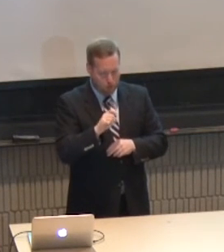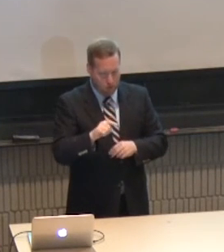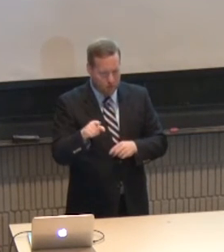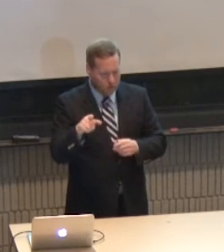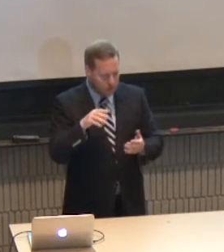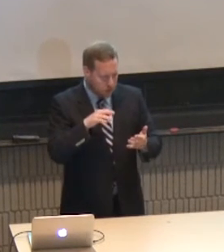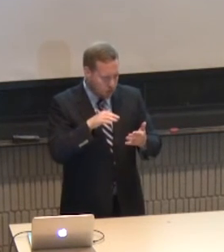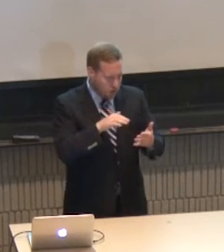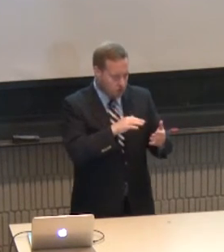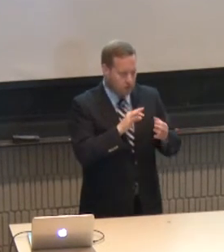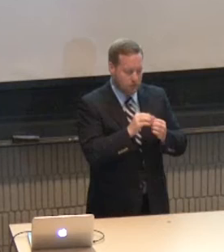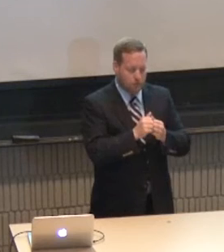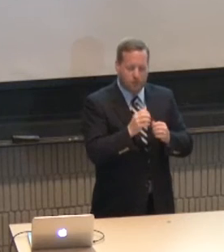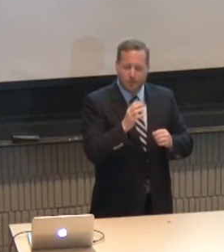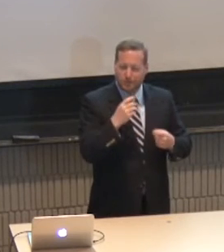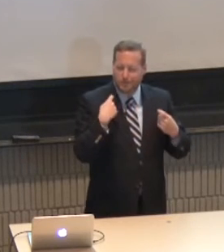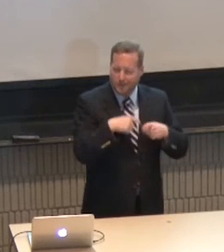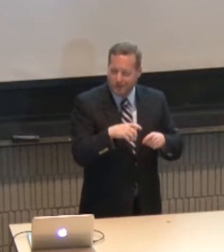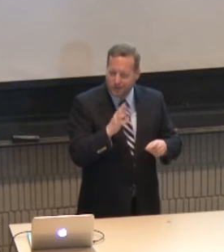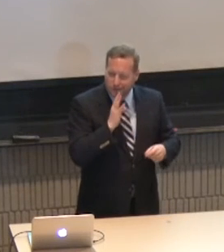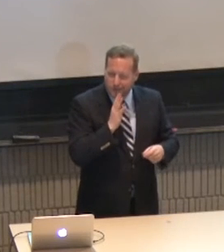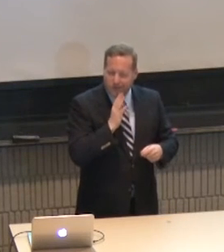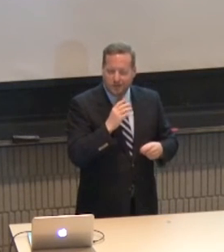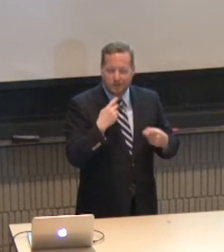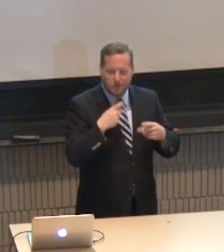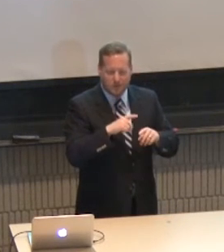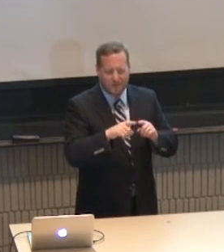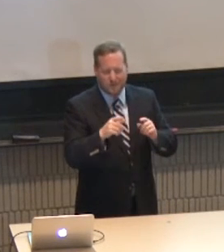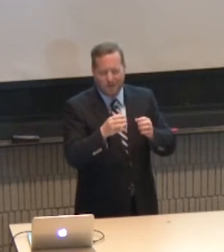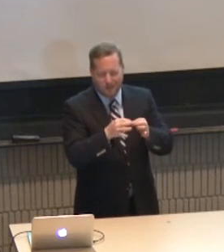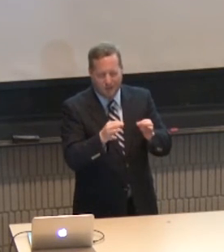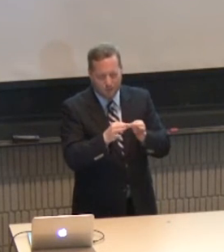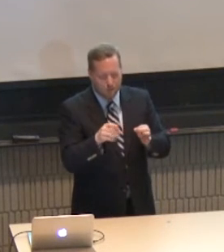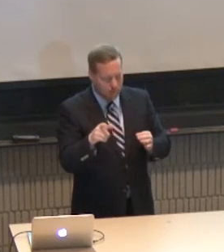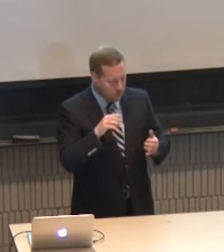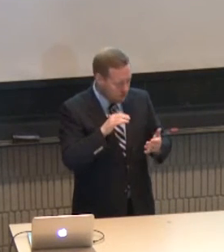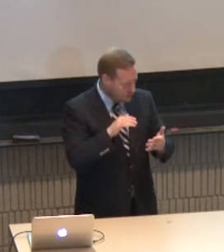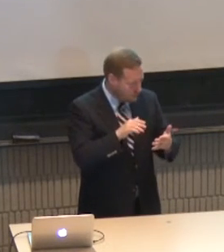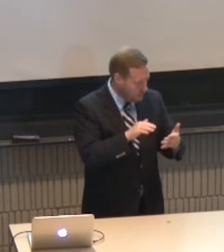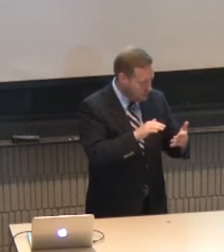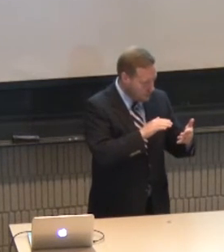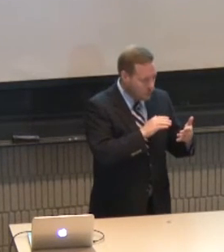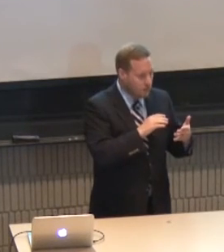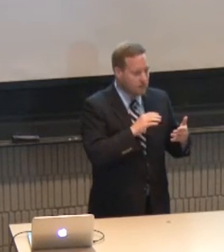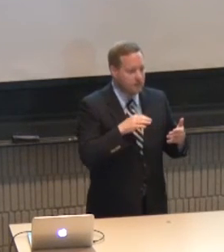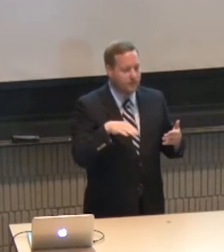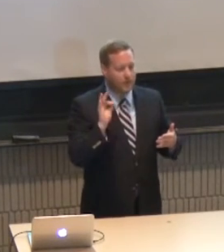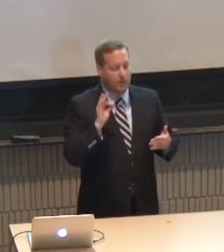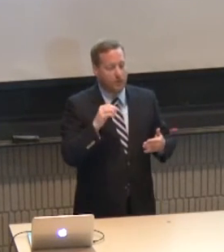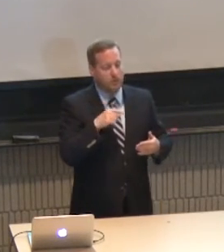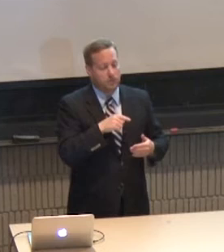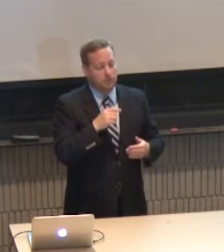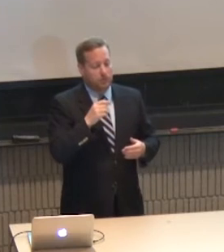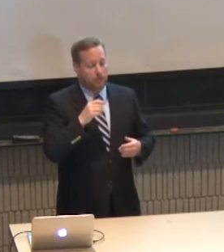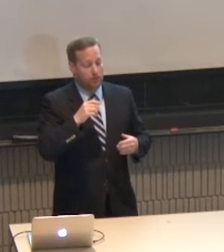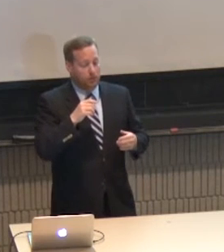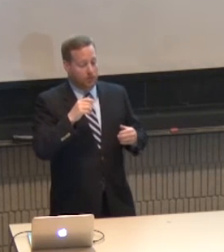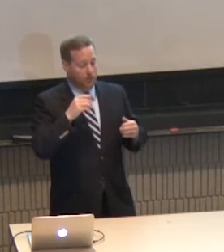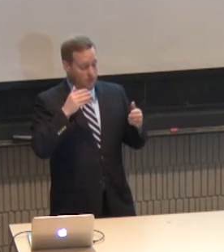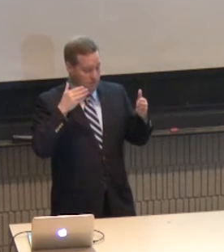Ramirez, actually studied children who spoke different languages, particularly Spanish, I believe, and